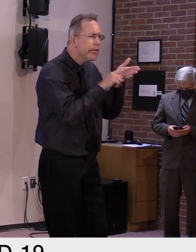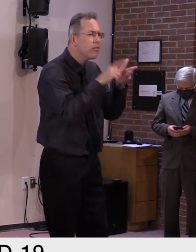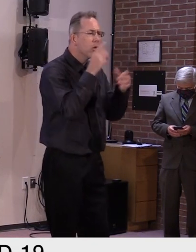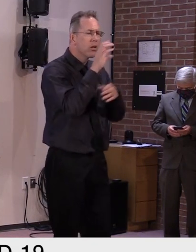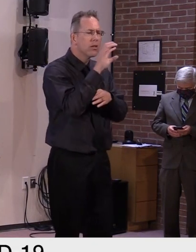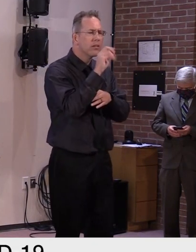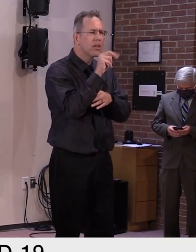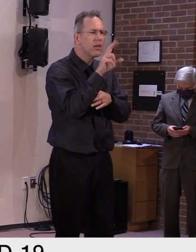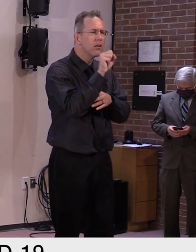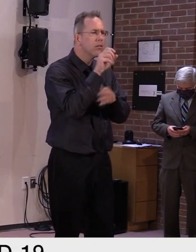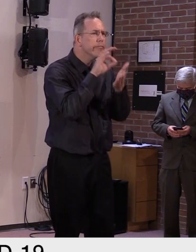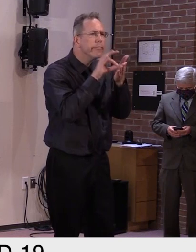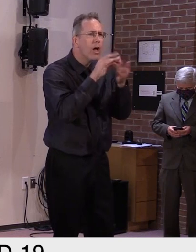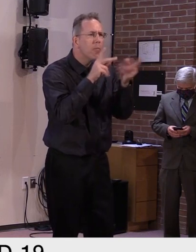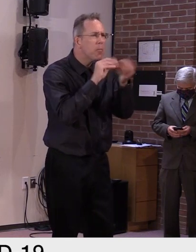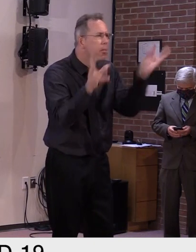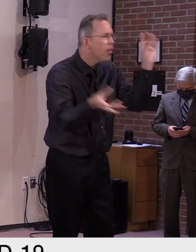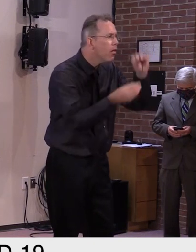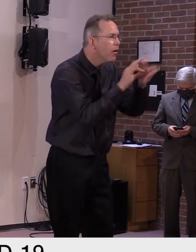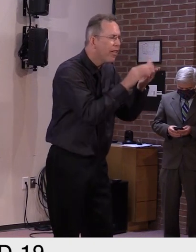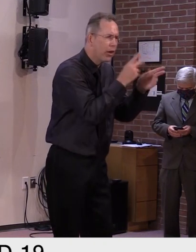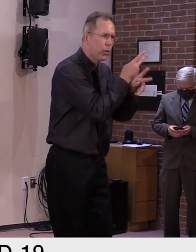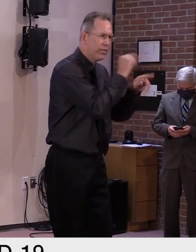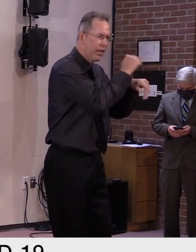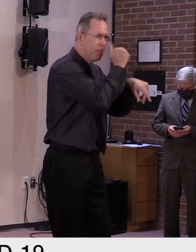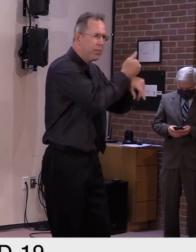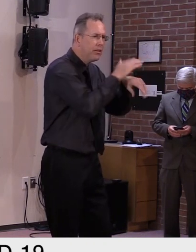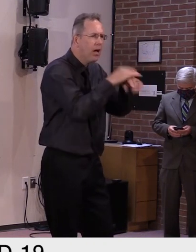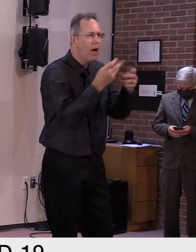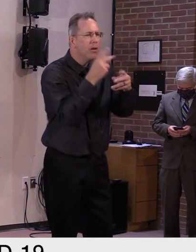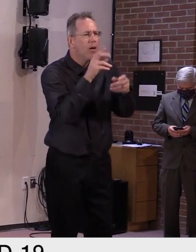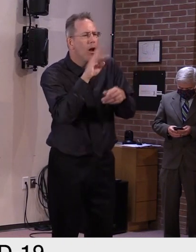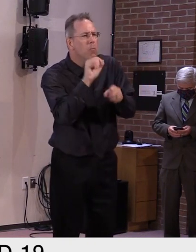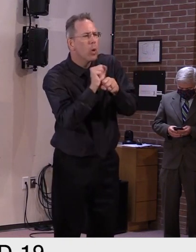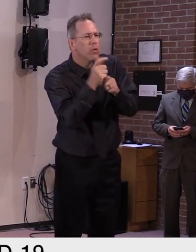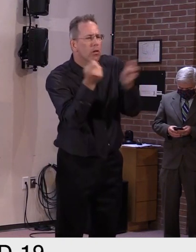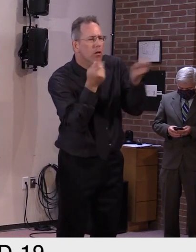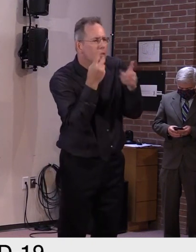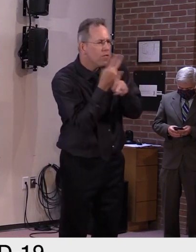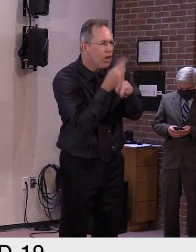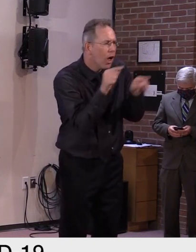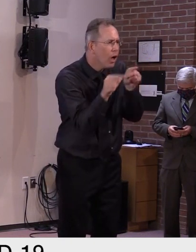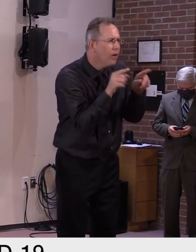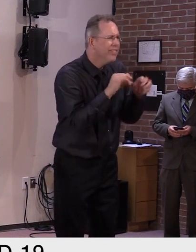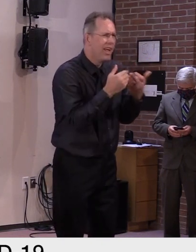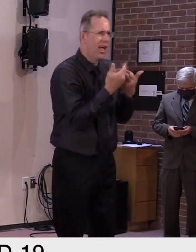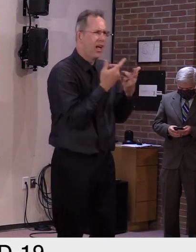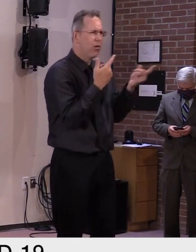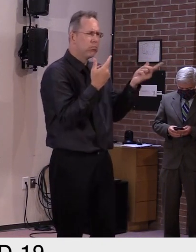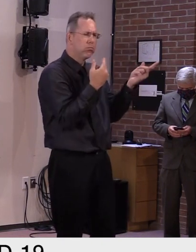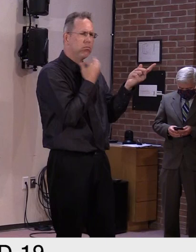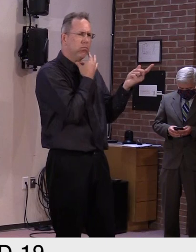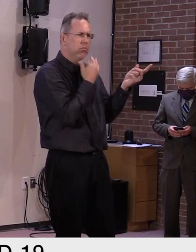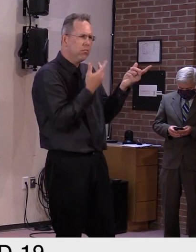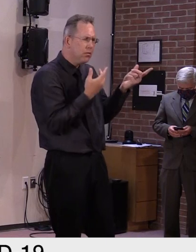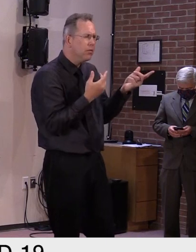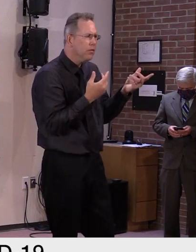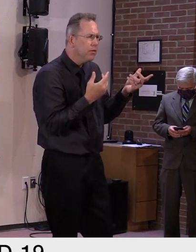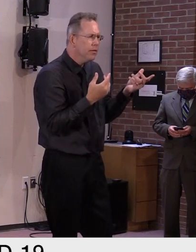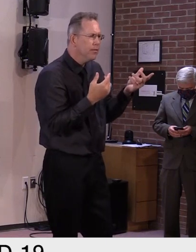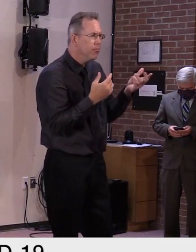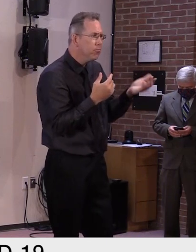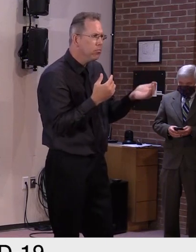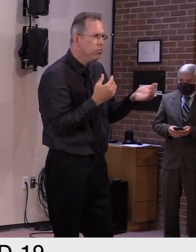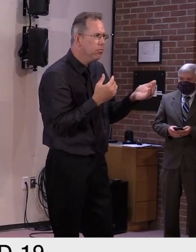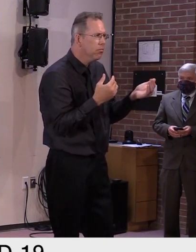finding a new way to calculate unemployment given the current situation? Joe, I'm not aware that we've received any response, but I'll